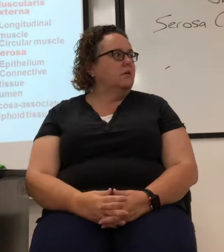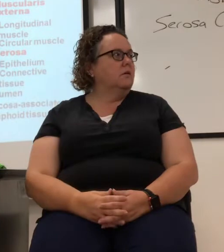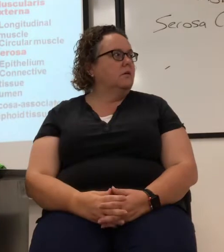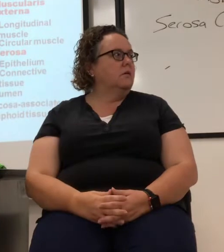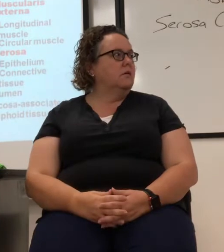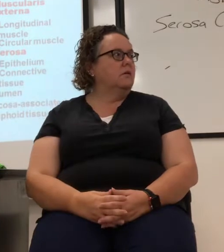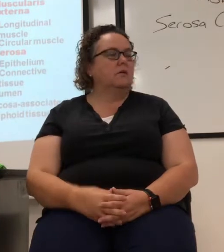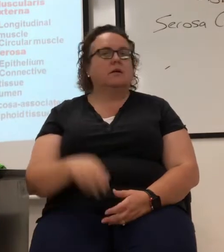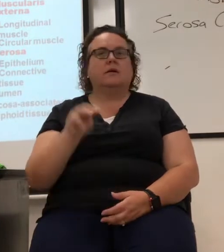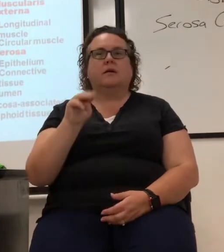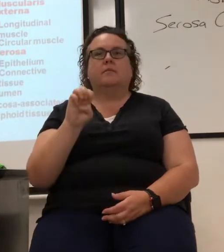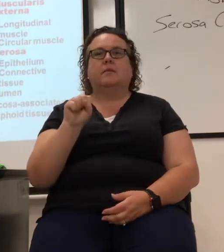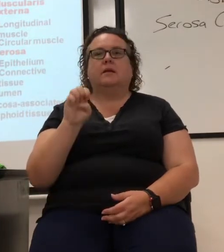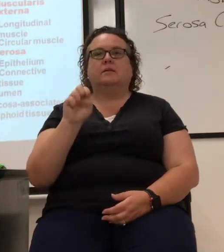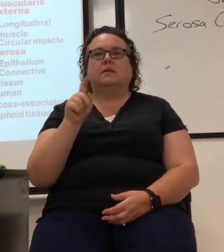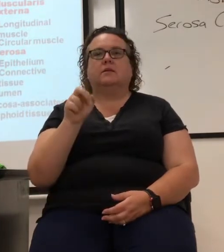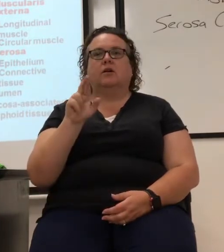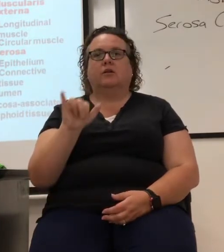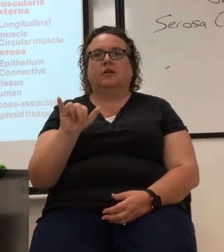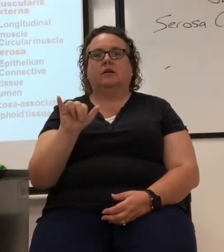A visceral